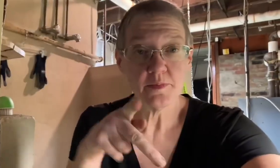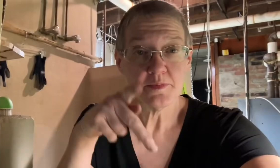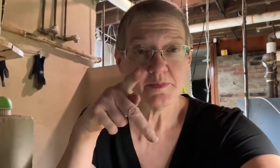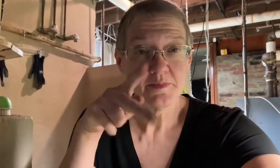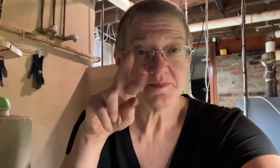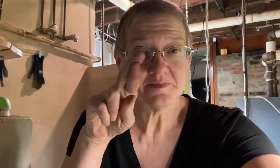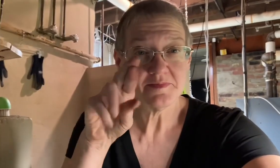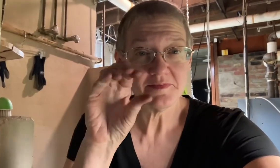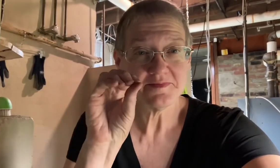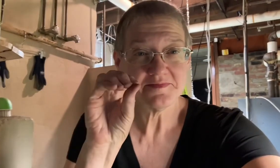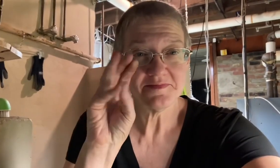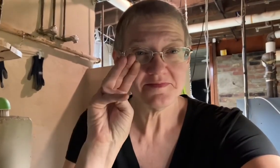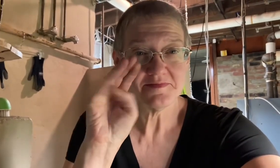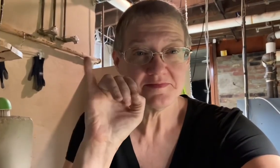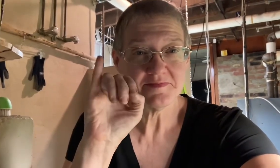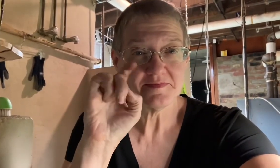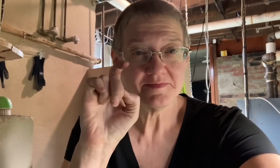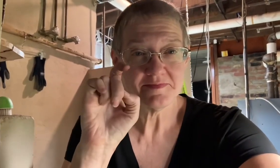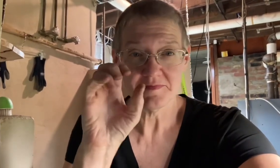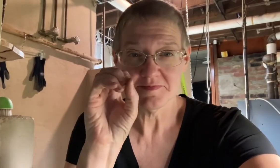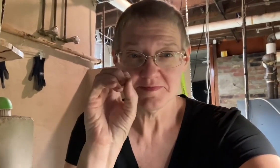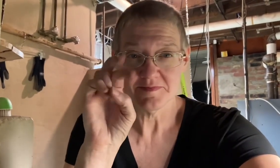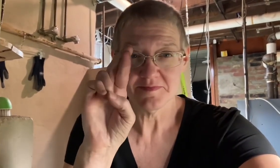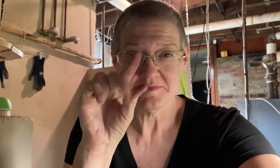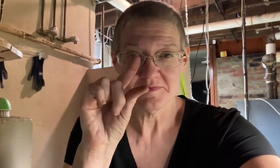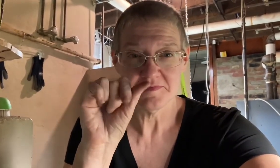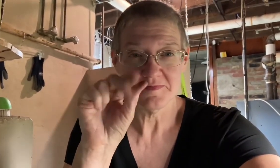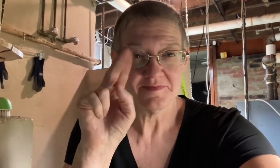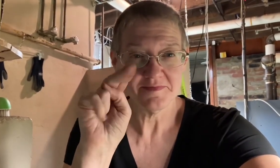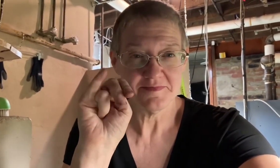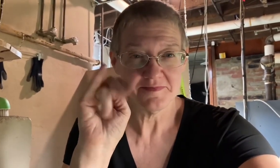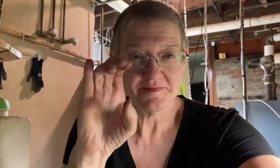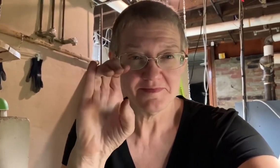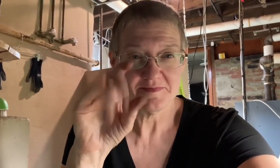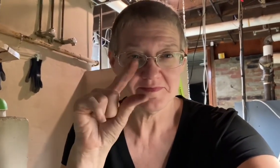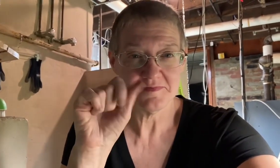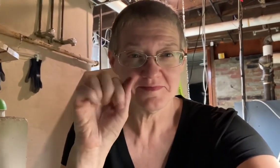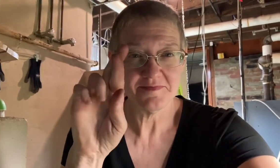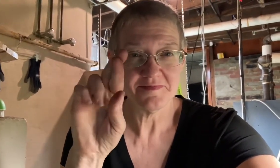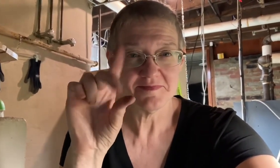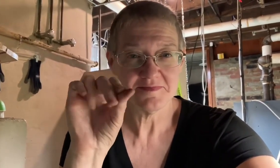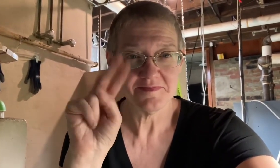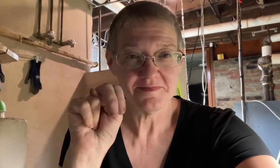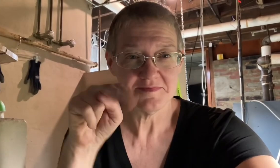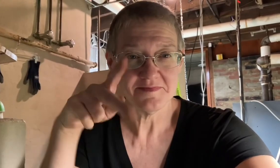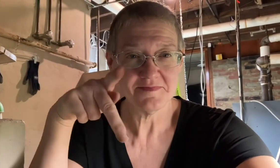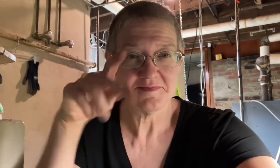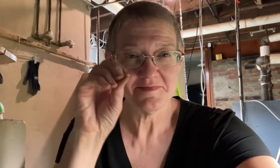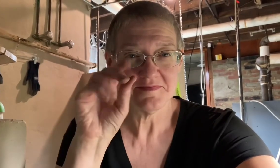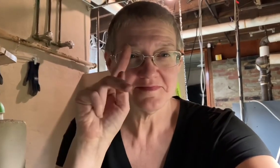And we're going to use ProMix Organic Garden potting soil.